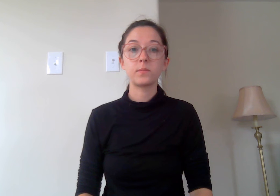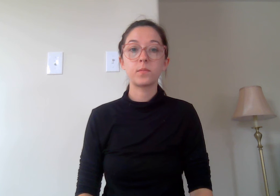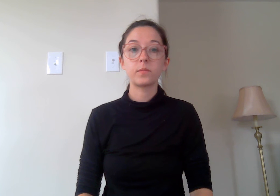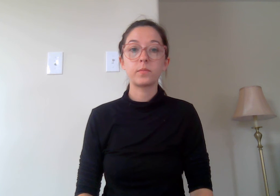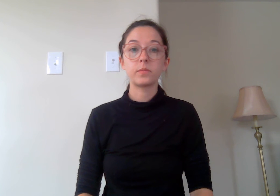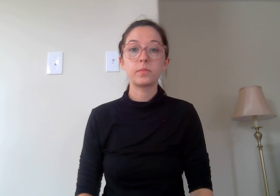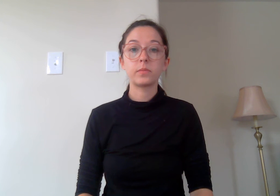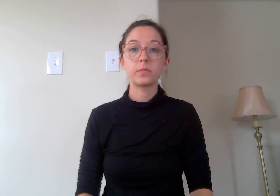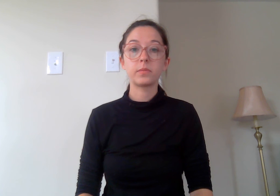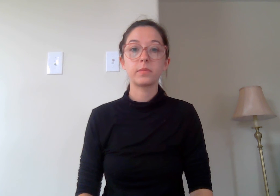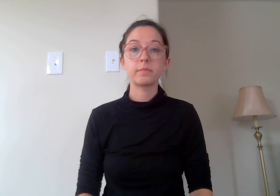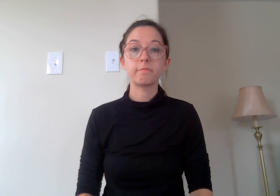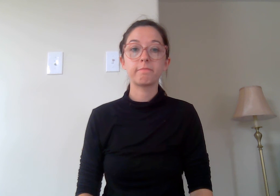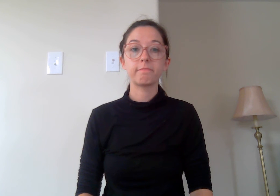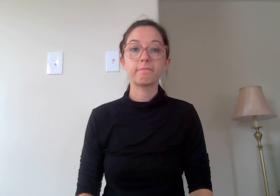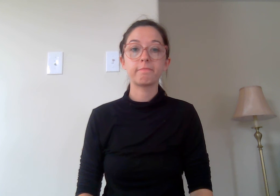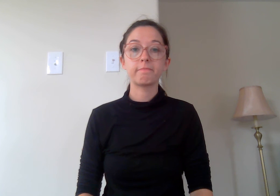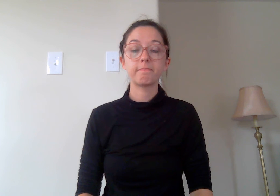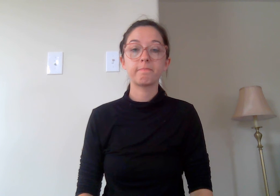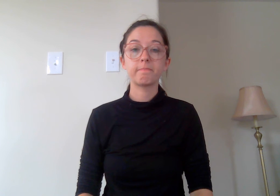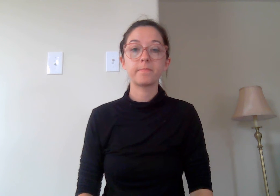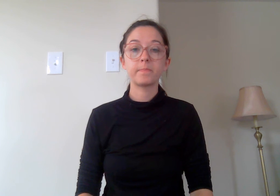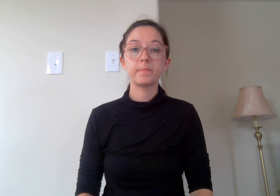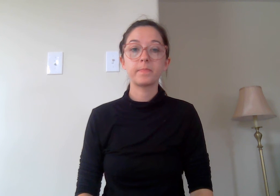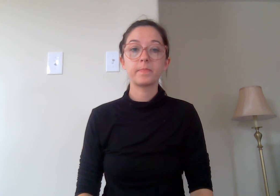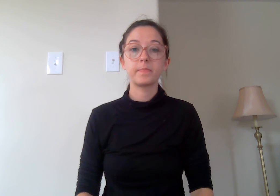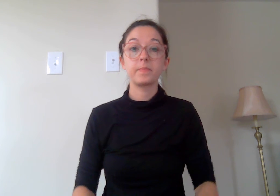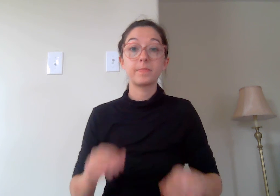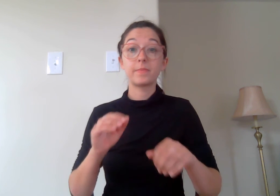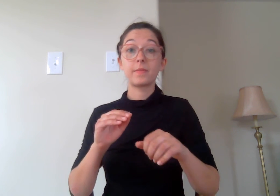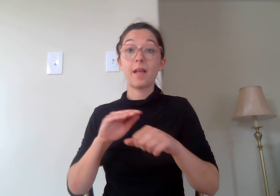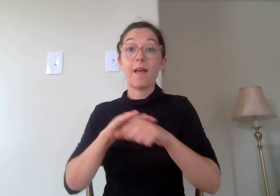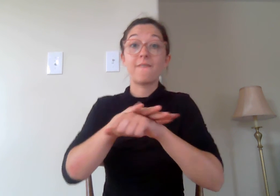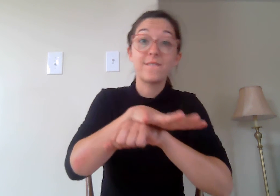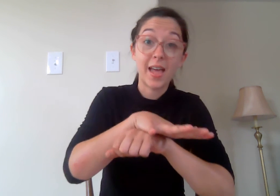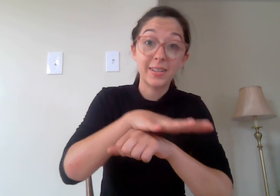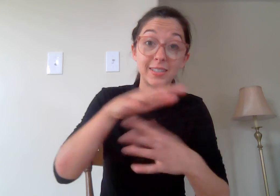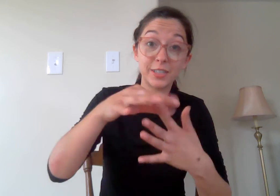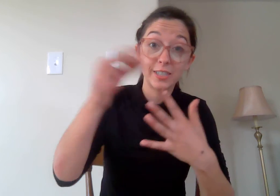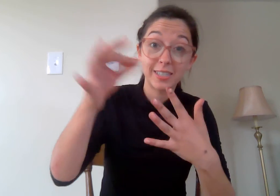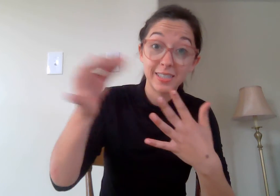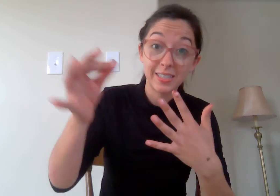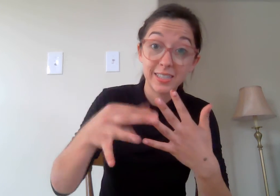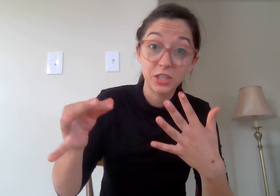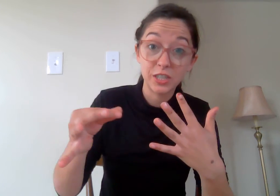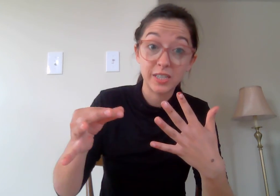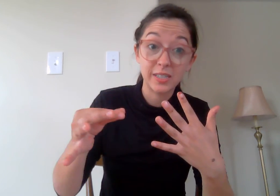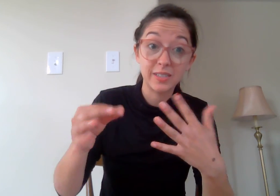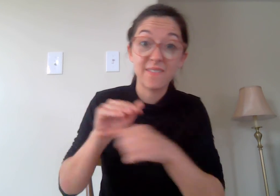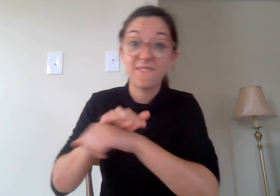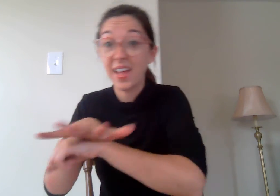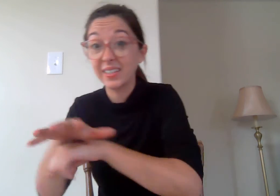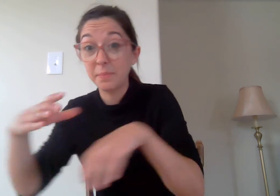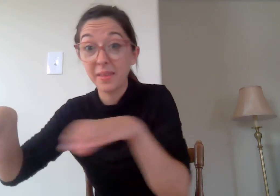general, different factors that affect the choices our clients make in terms of behaviors. So negative emotions,